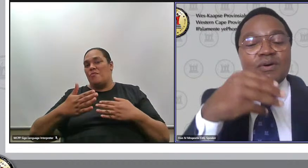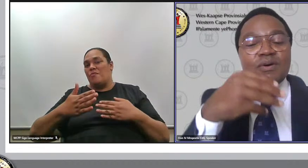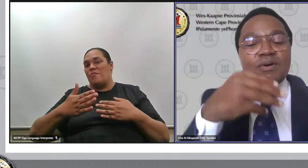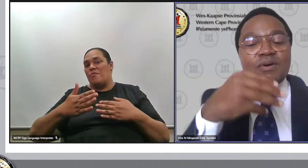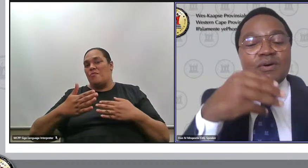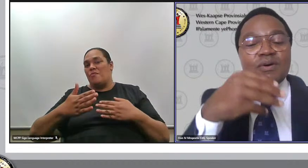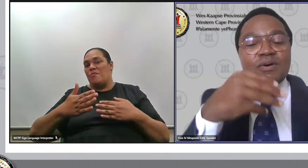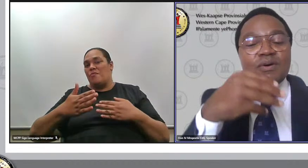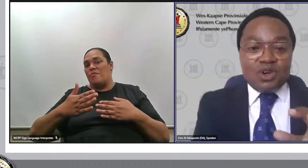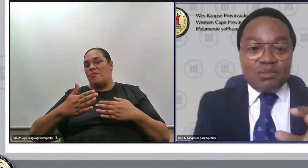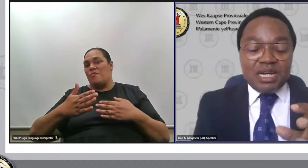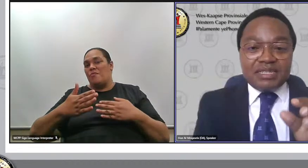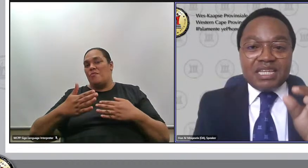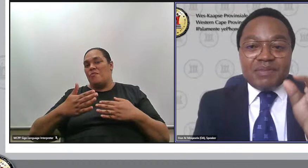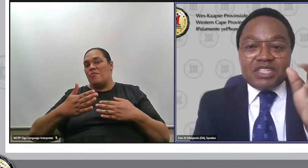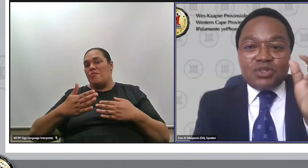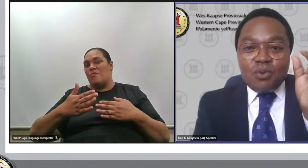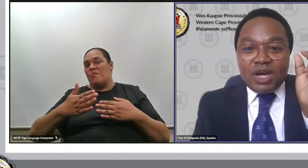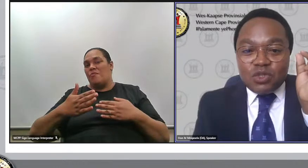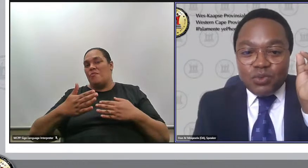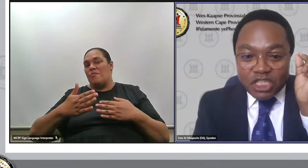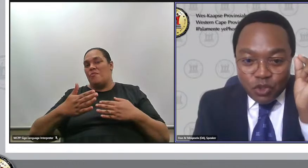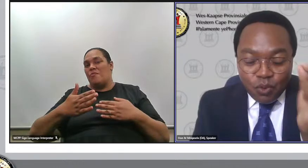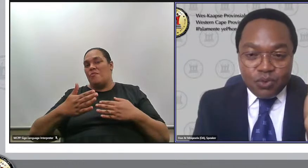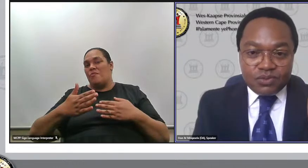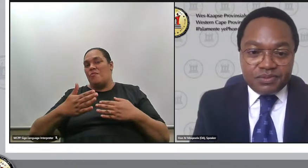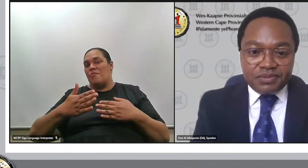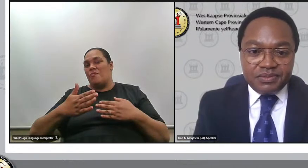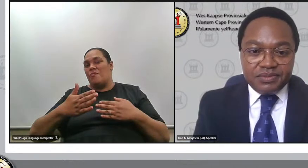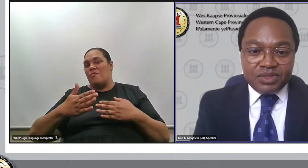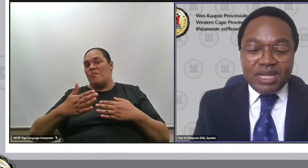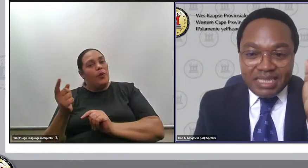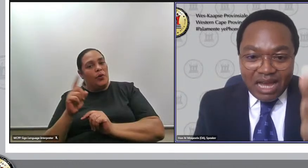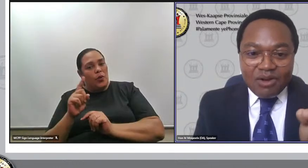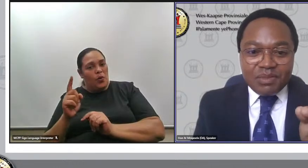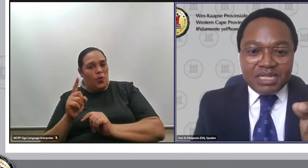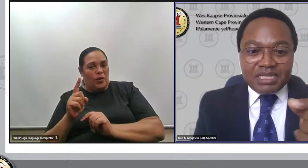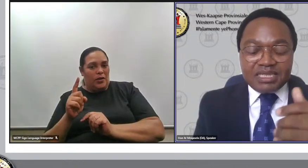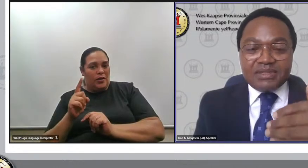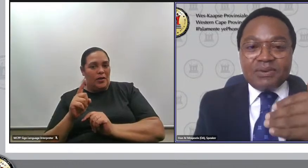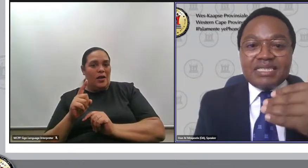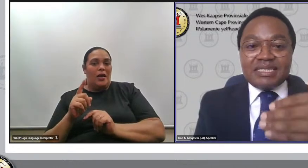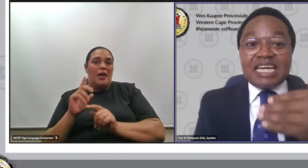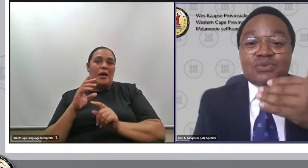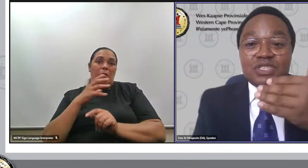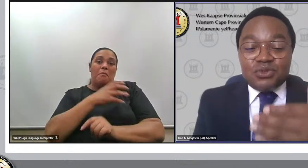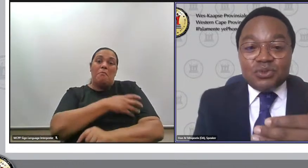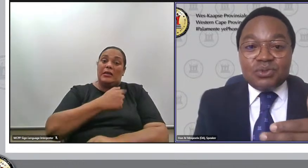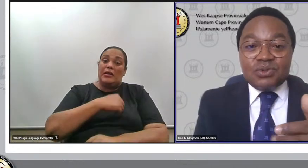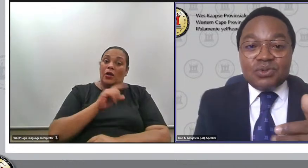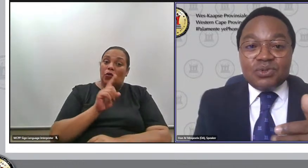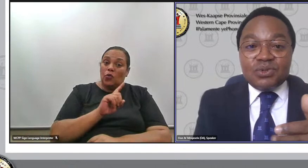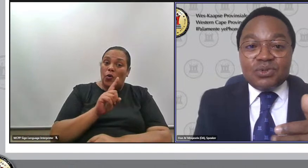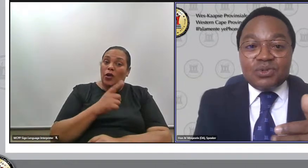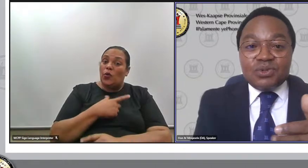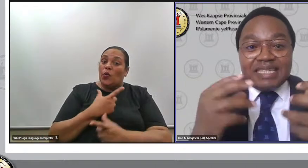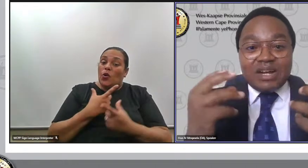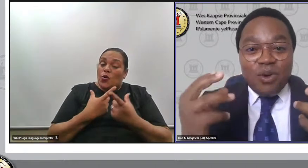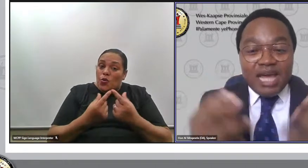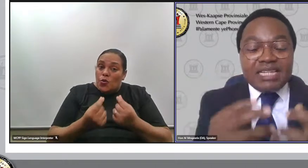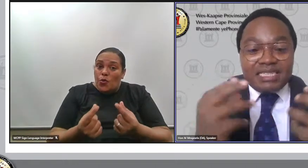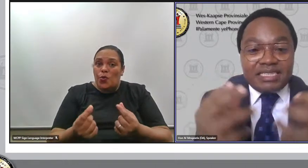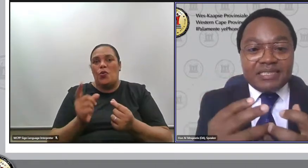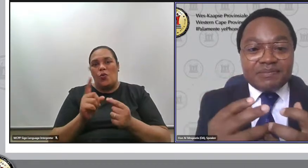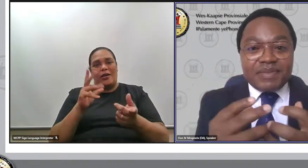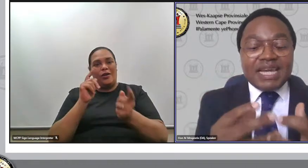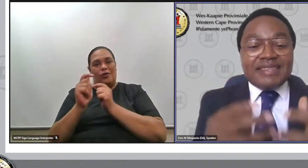there's another parliament. It must be normal. They must know what we do. What's our mandate? What is it that we do in changing